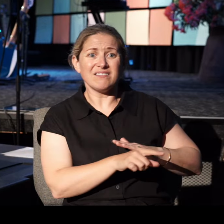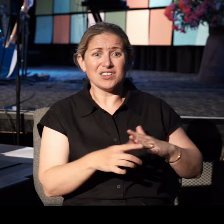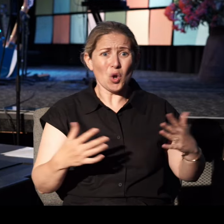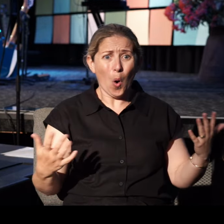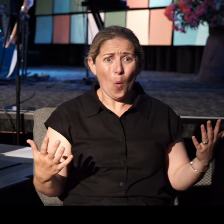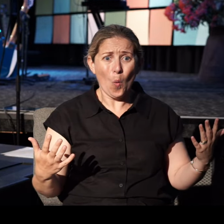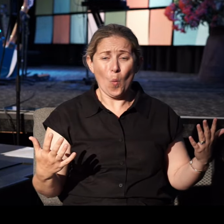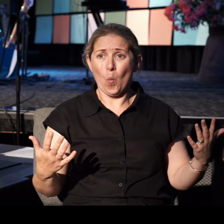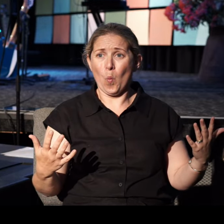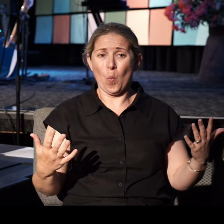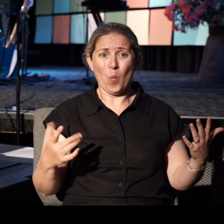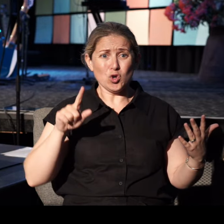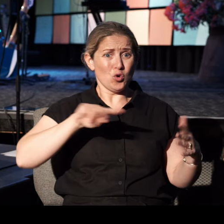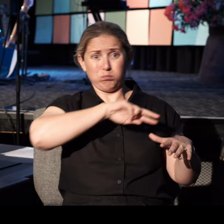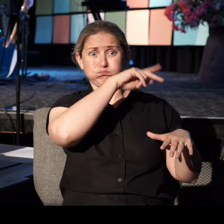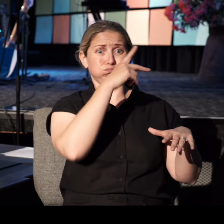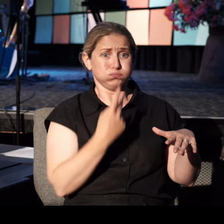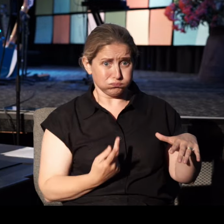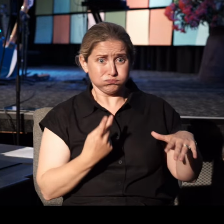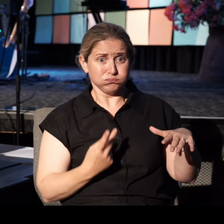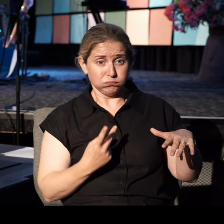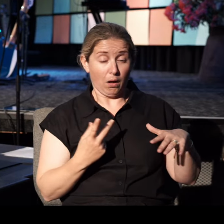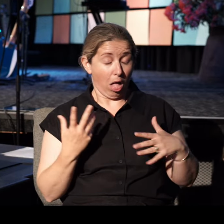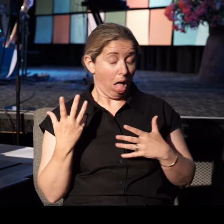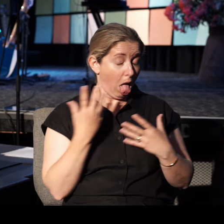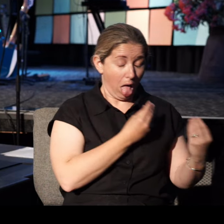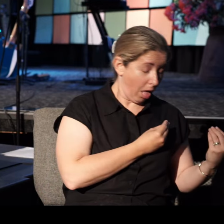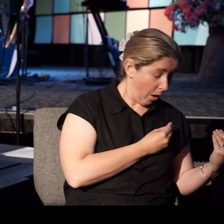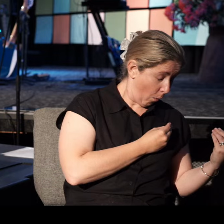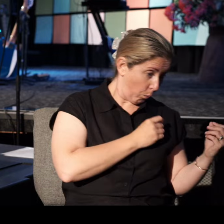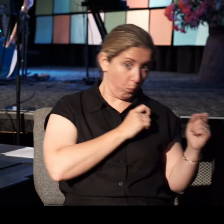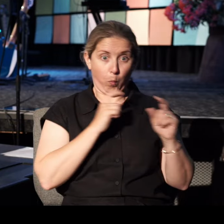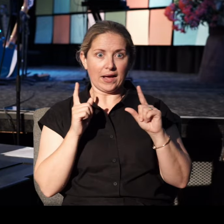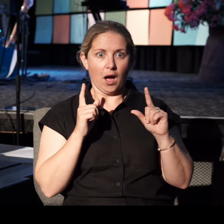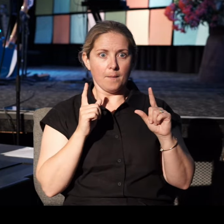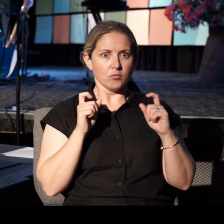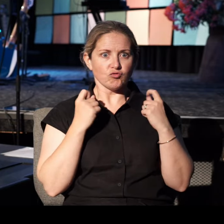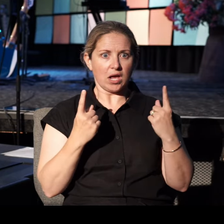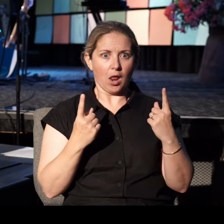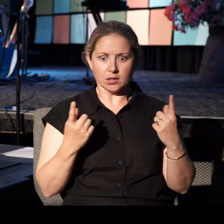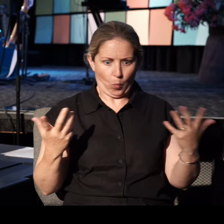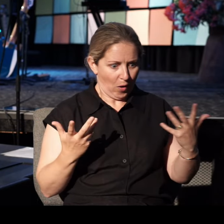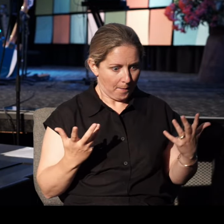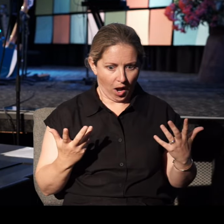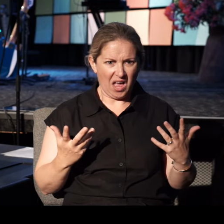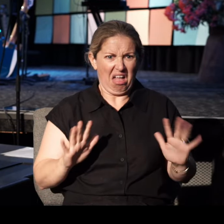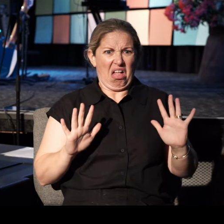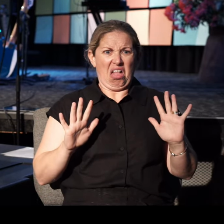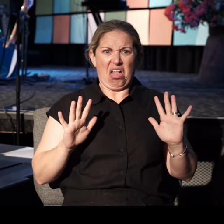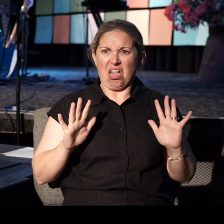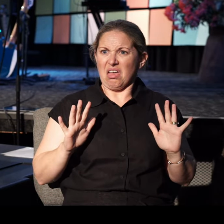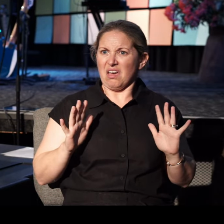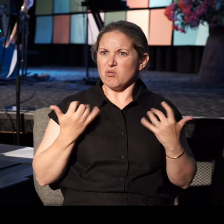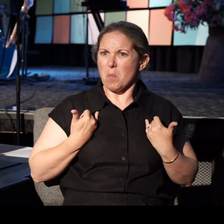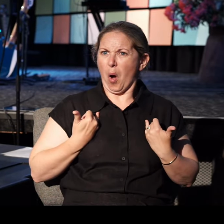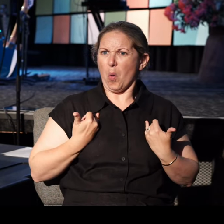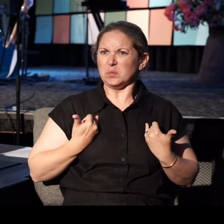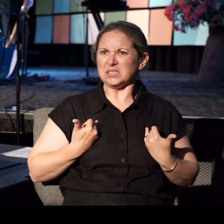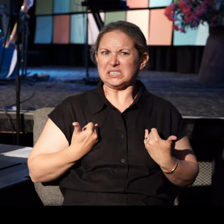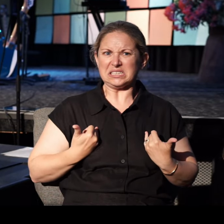happens to you by being brought back to consciousness. Your first sign of being conscious is that you're repulsed by your